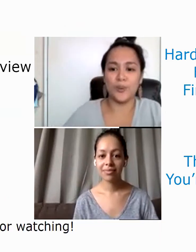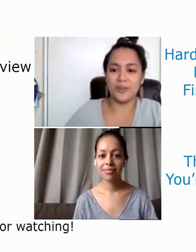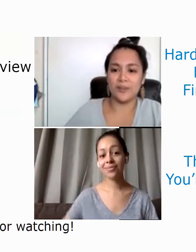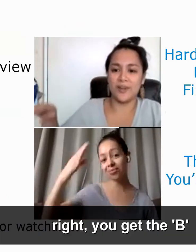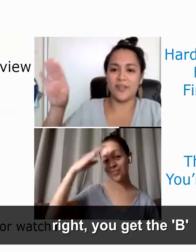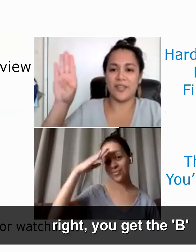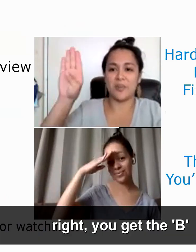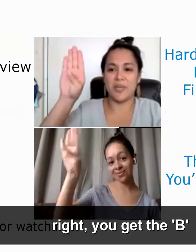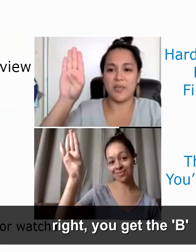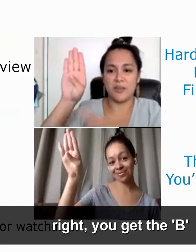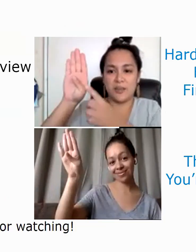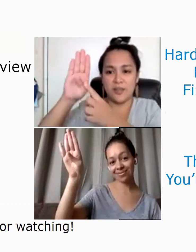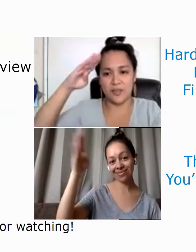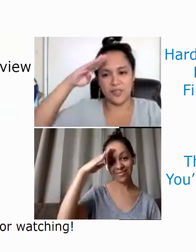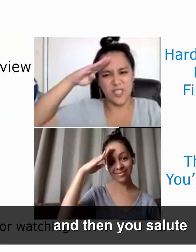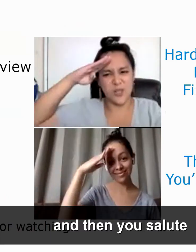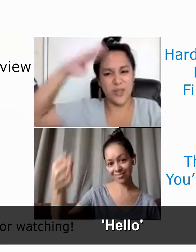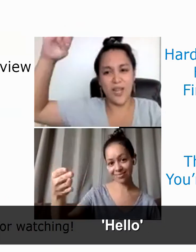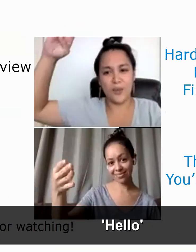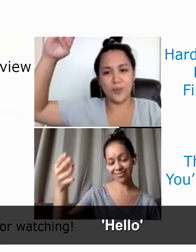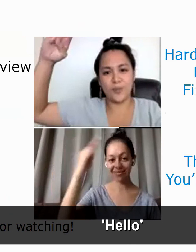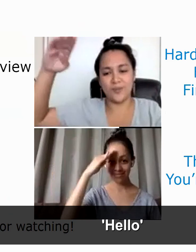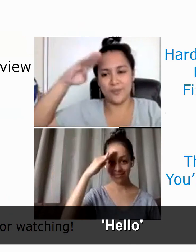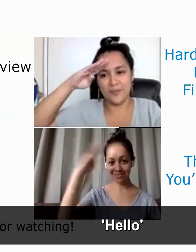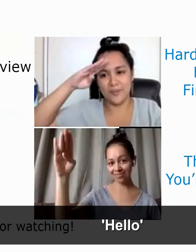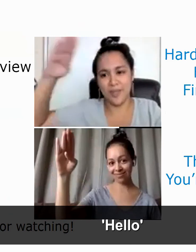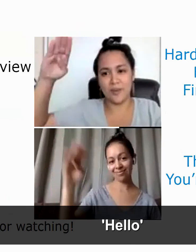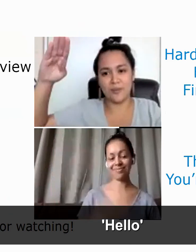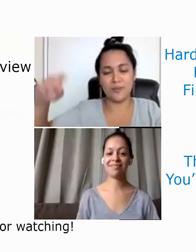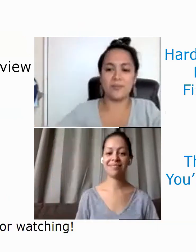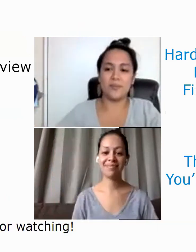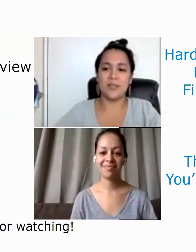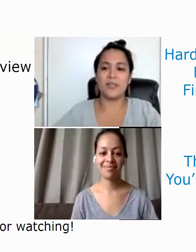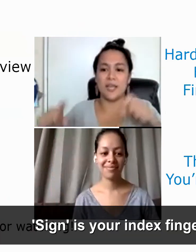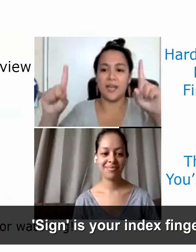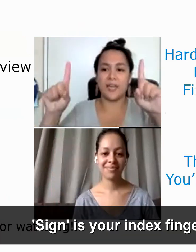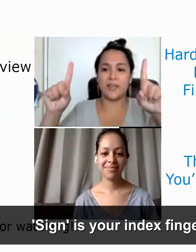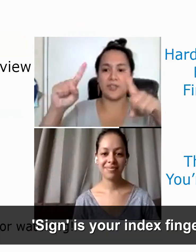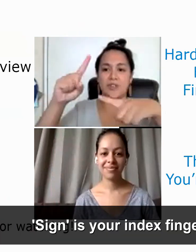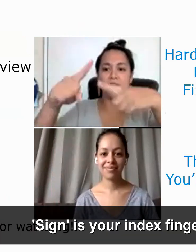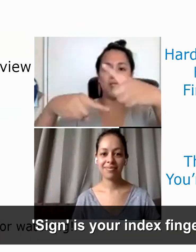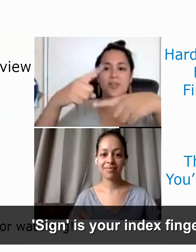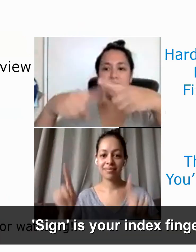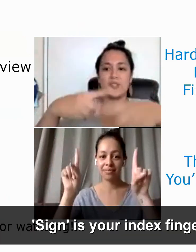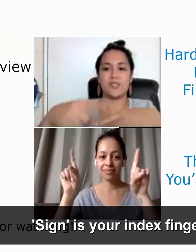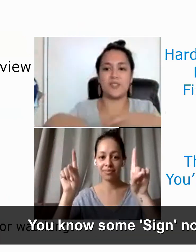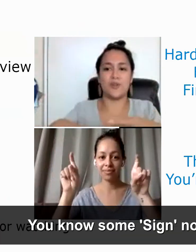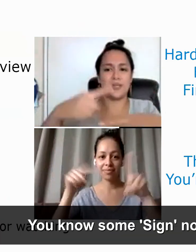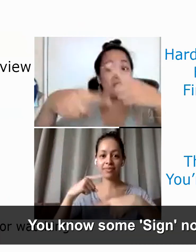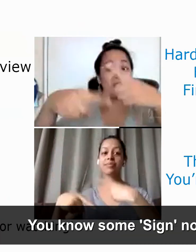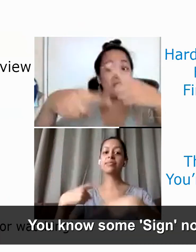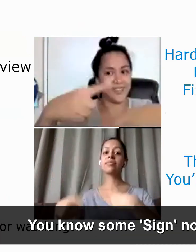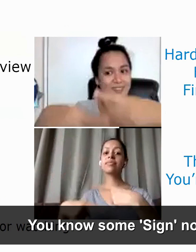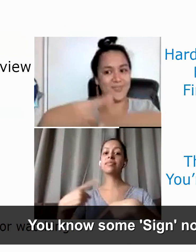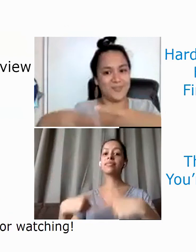hello, right? You get the B, you salute, hello, hello. Sign is your index fingers. You know